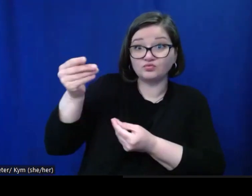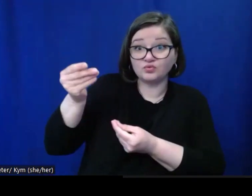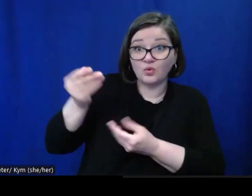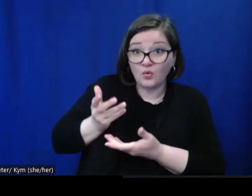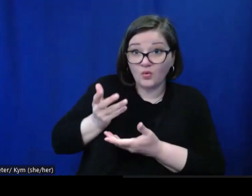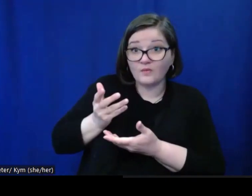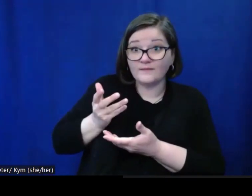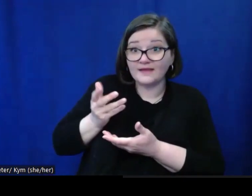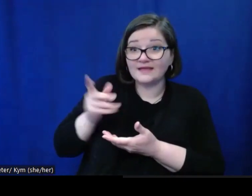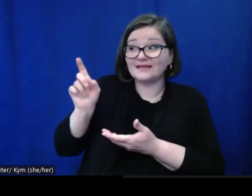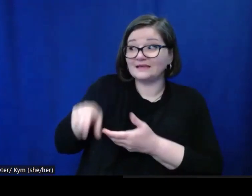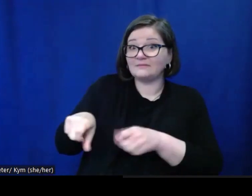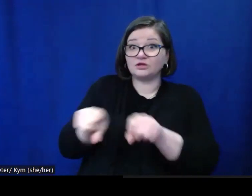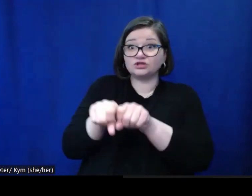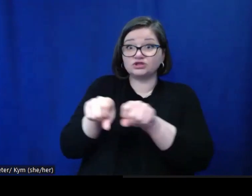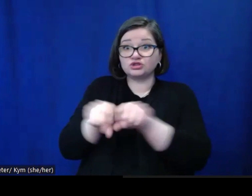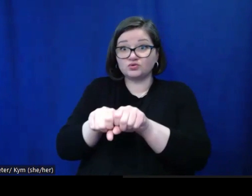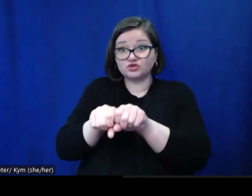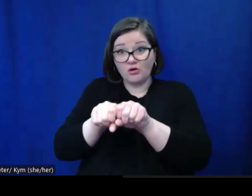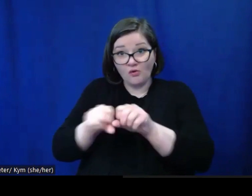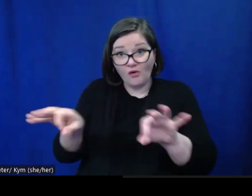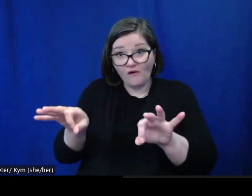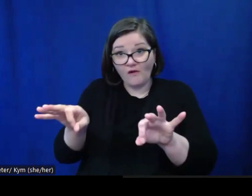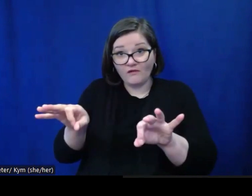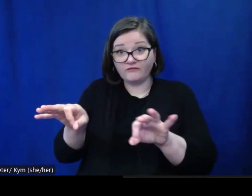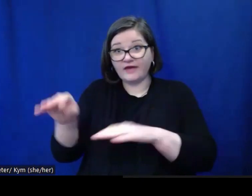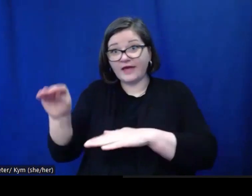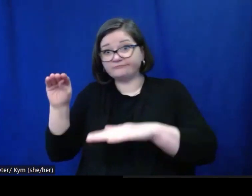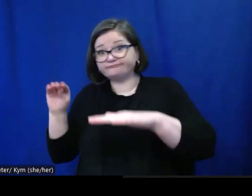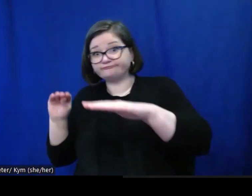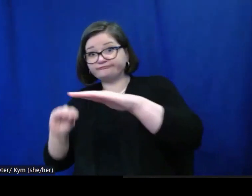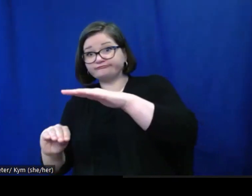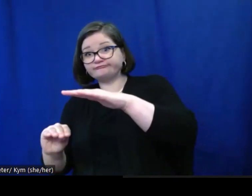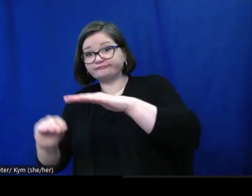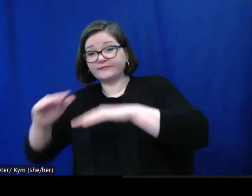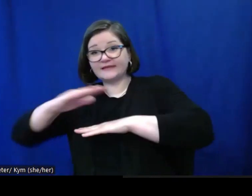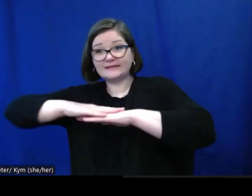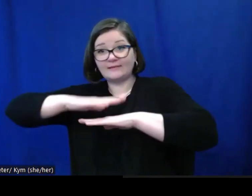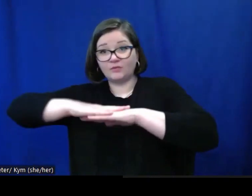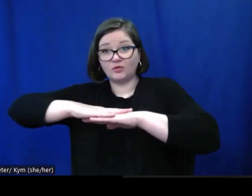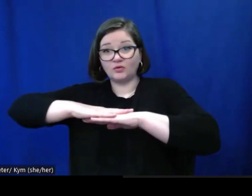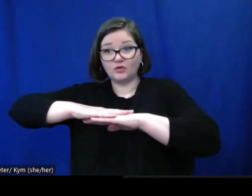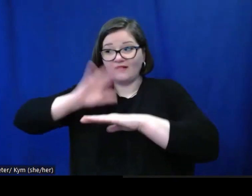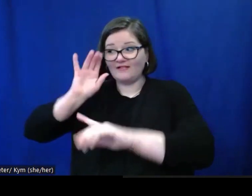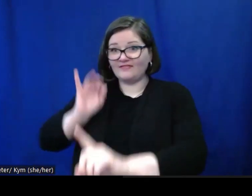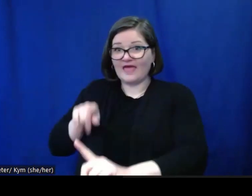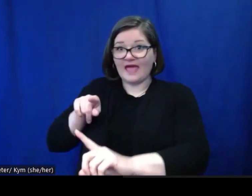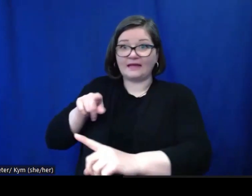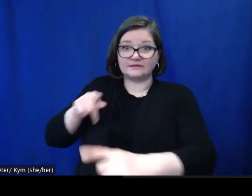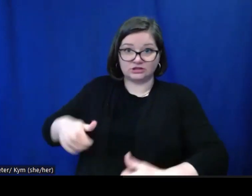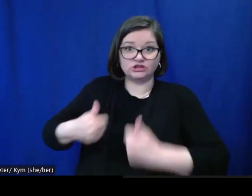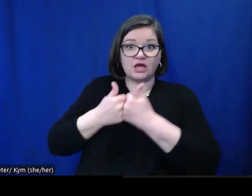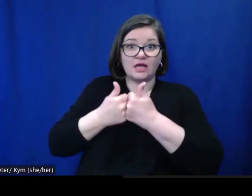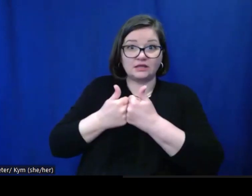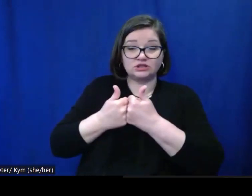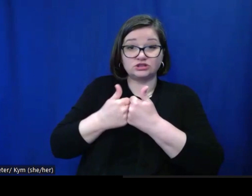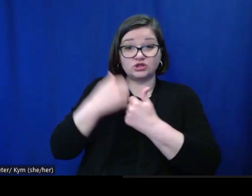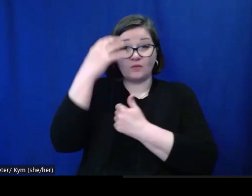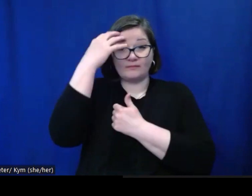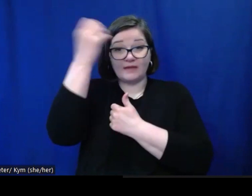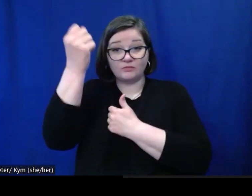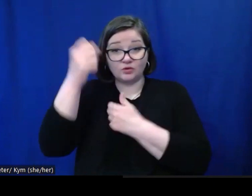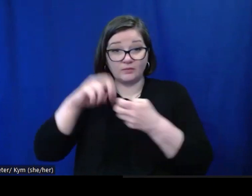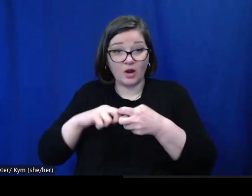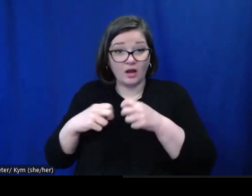take my shoes off and put them, under the table. That is really challenging for me to do. Memory problems are